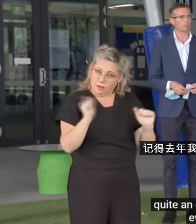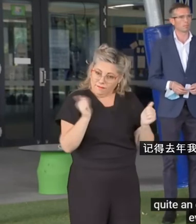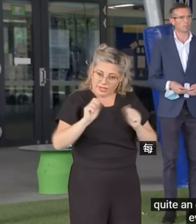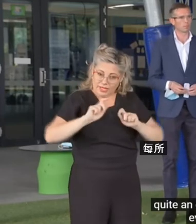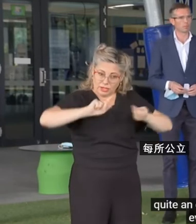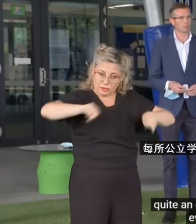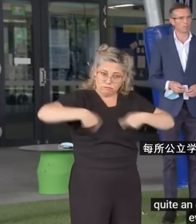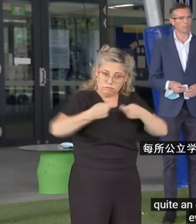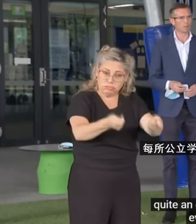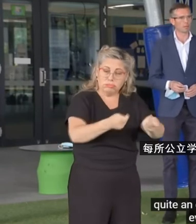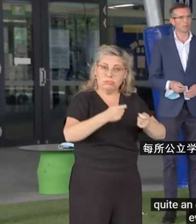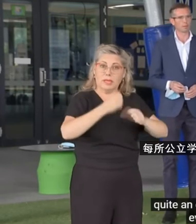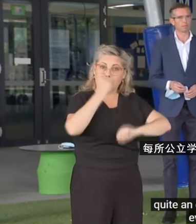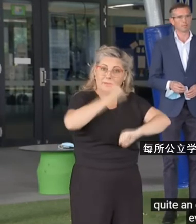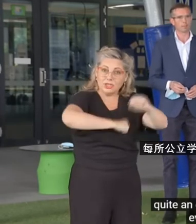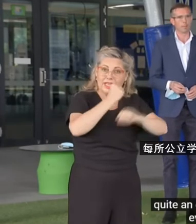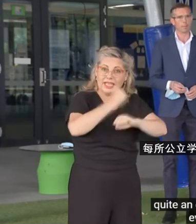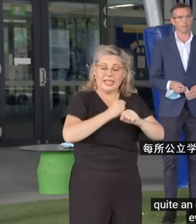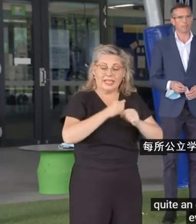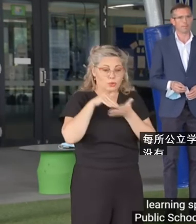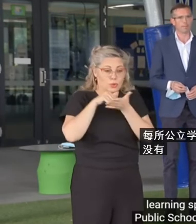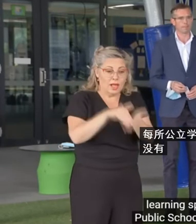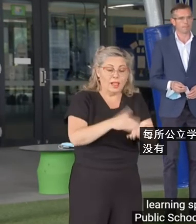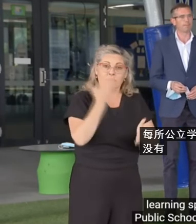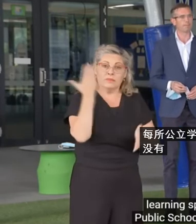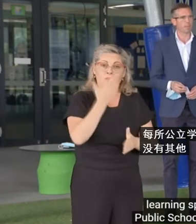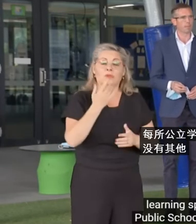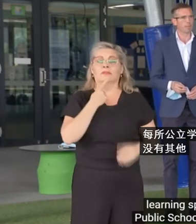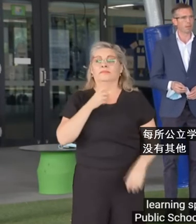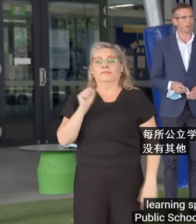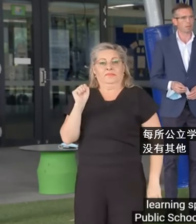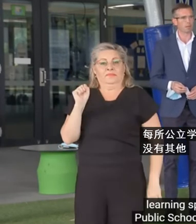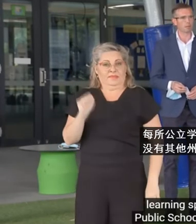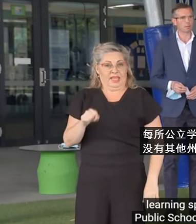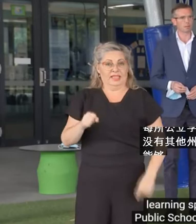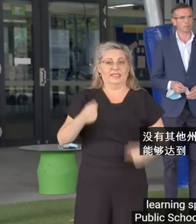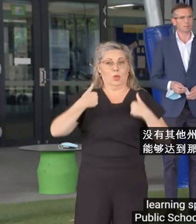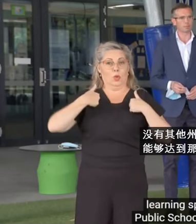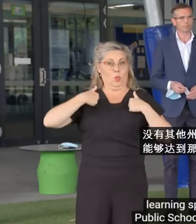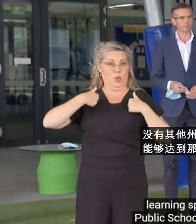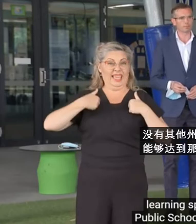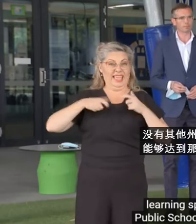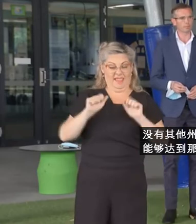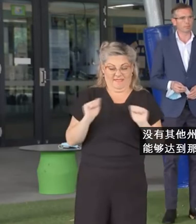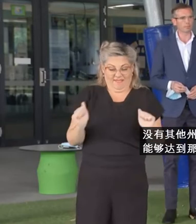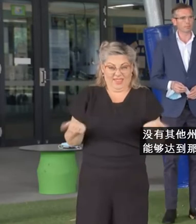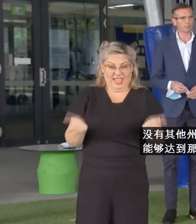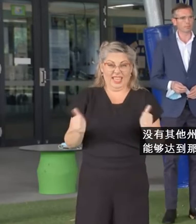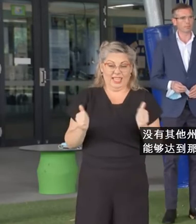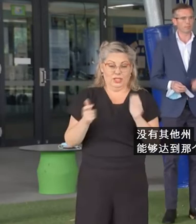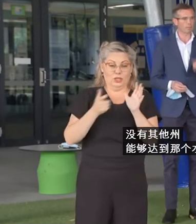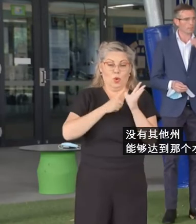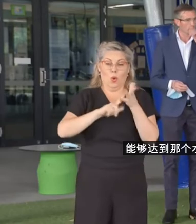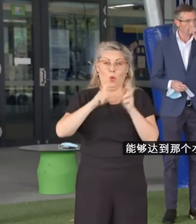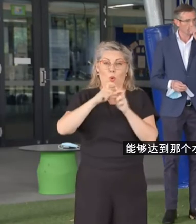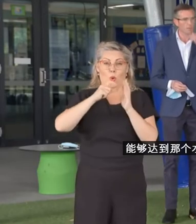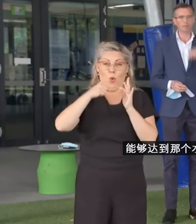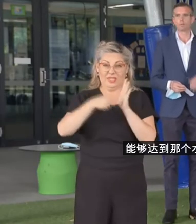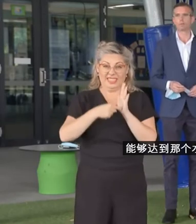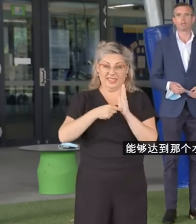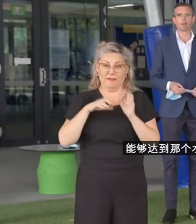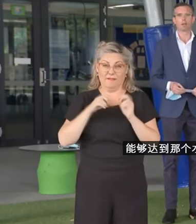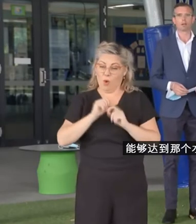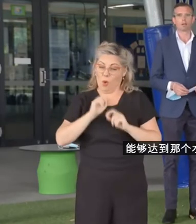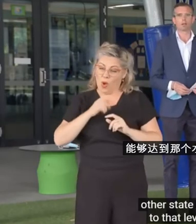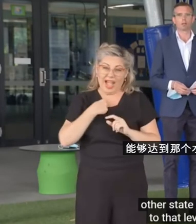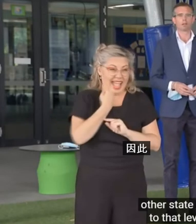every single learning space in every single public school in New South Wales. No other state has been able to get to that level of detail when it comes to